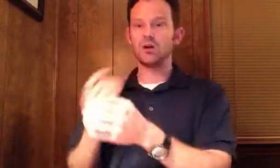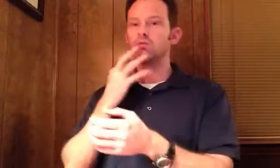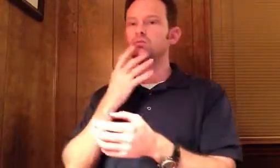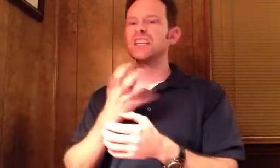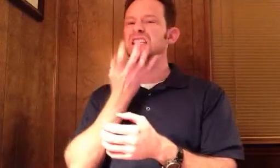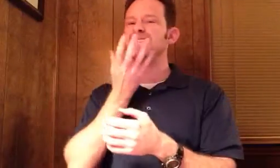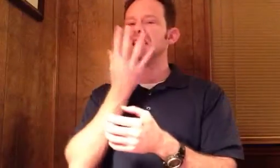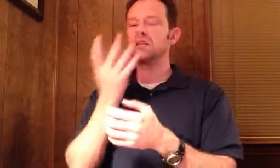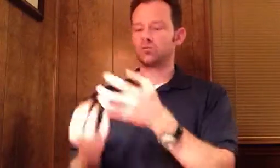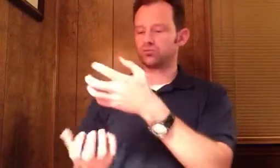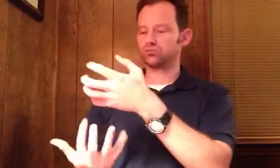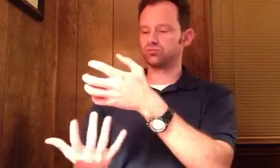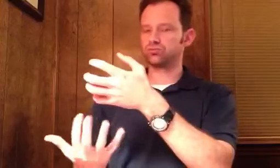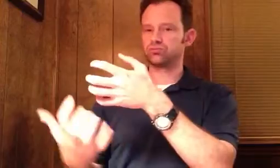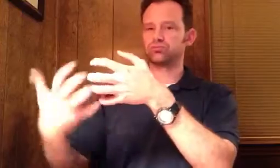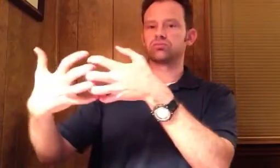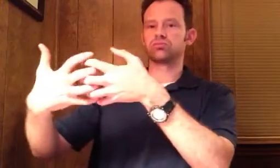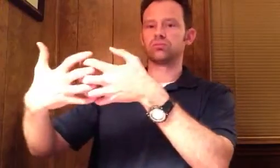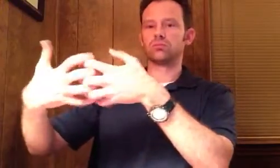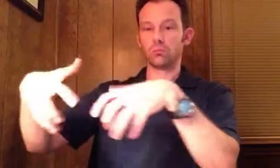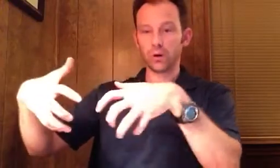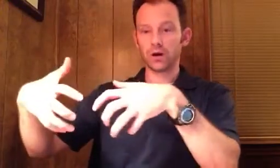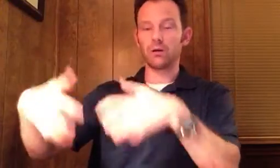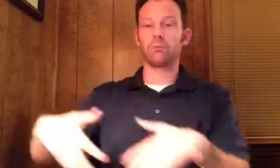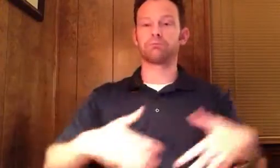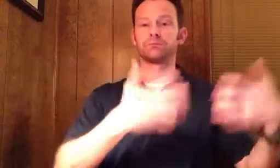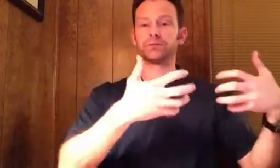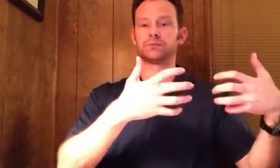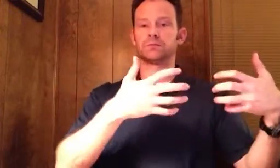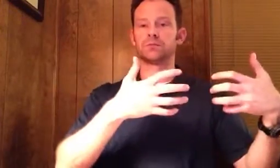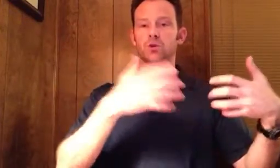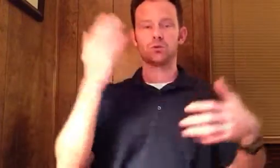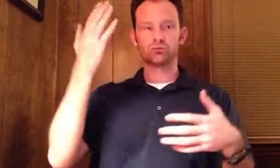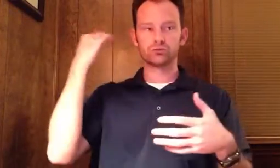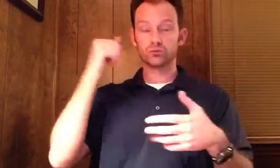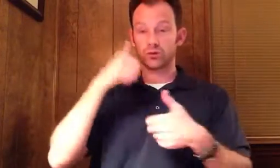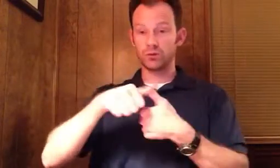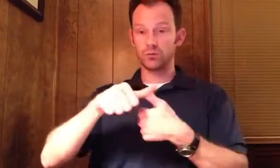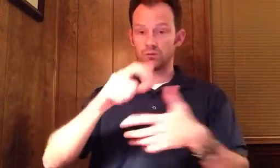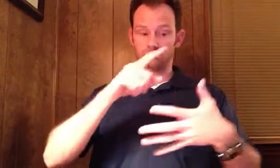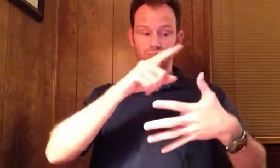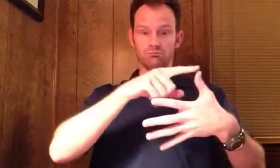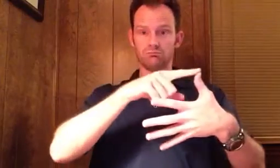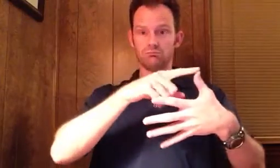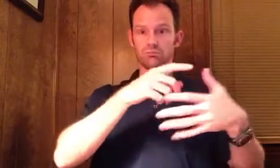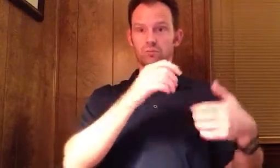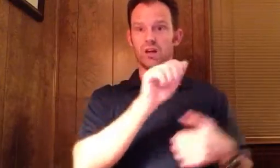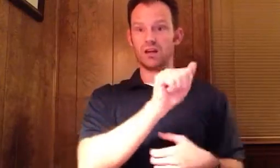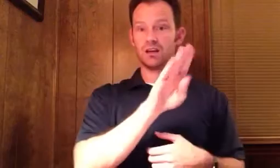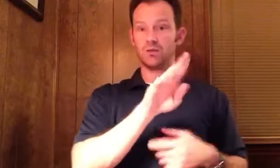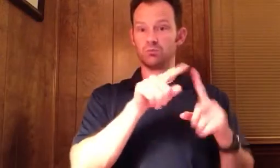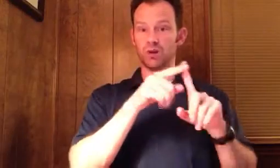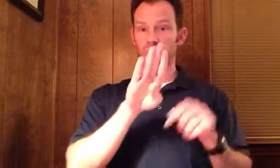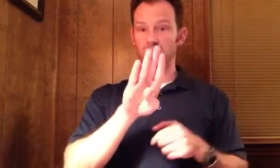products. So you can tell the type of reaction simply from the format. Remember that composition was A plus B gives you